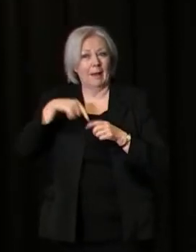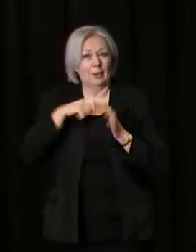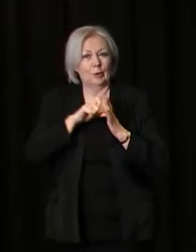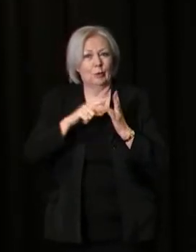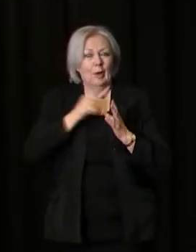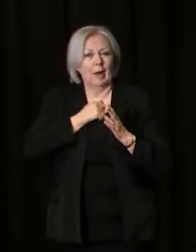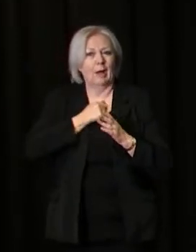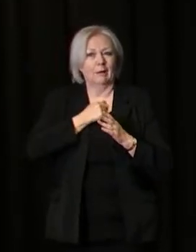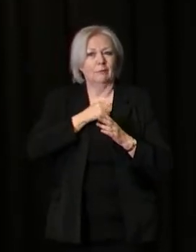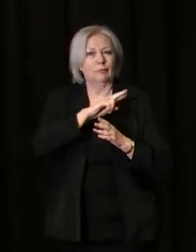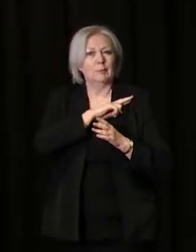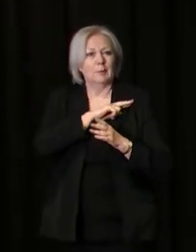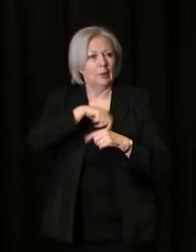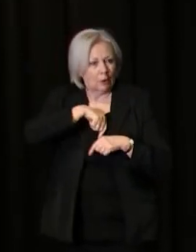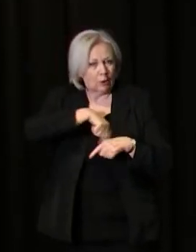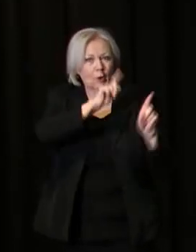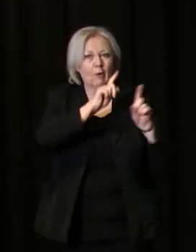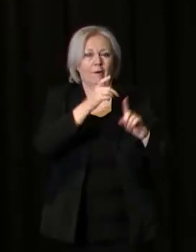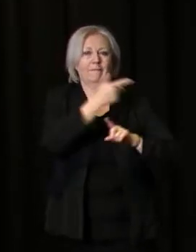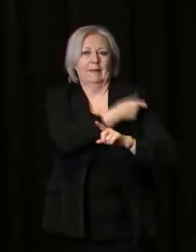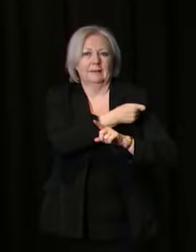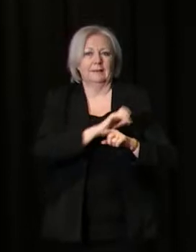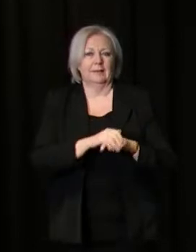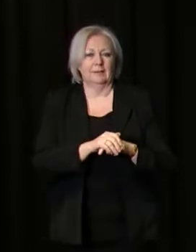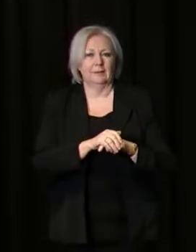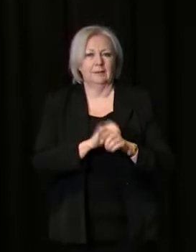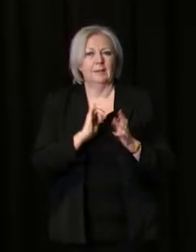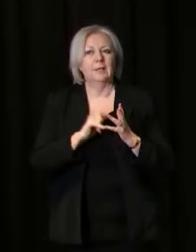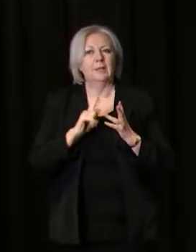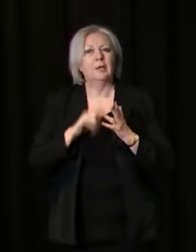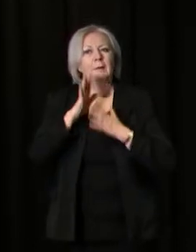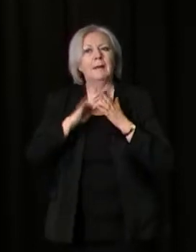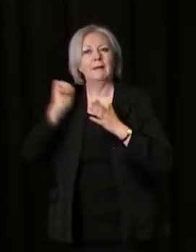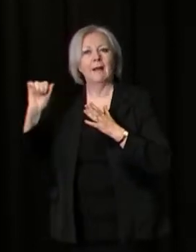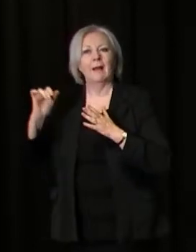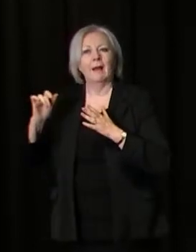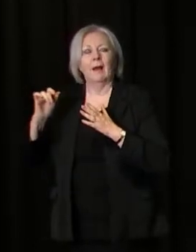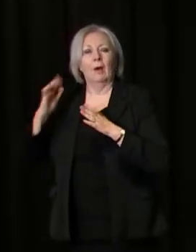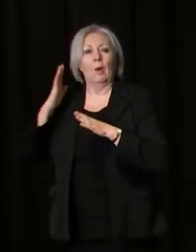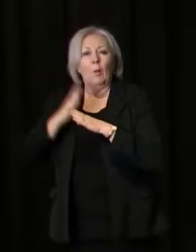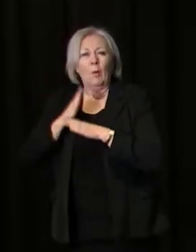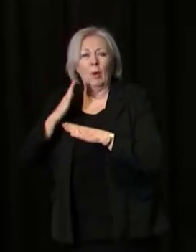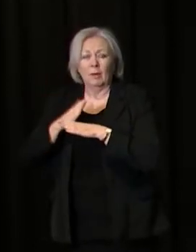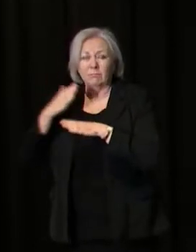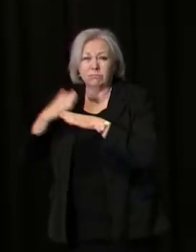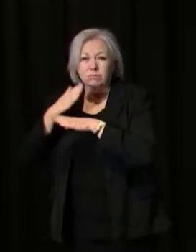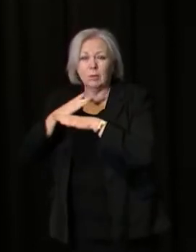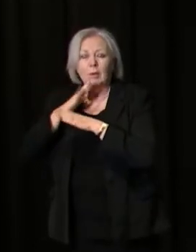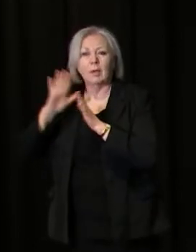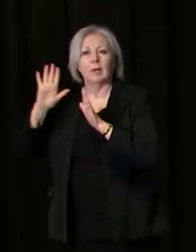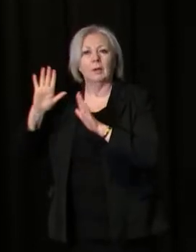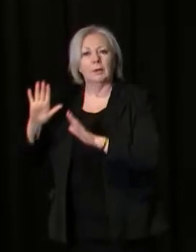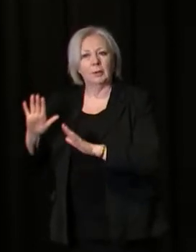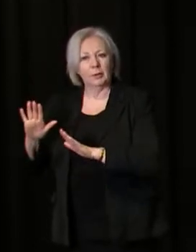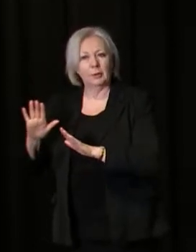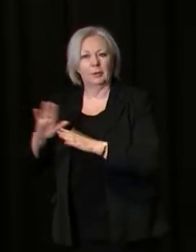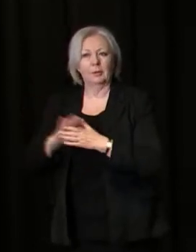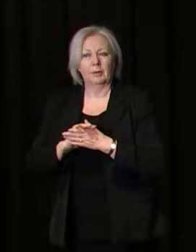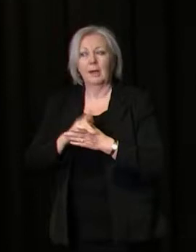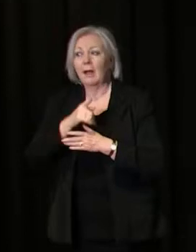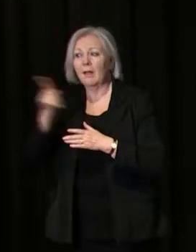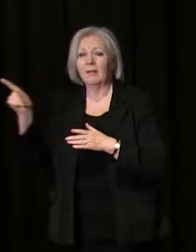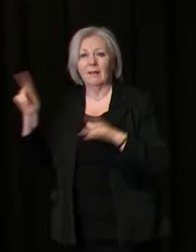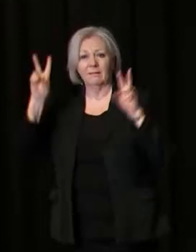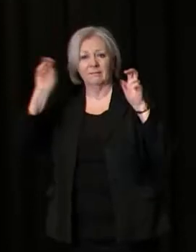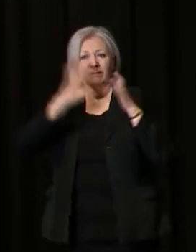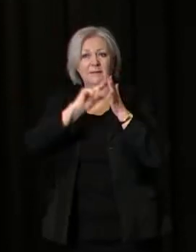and following these arrangements to make their life easier. Those people are the true